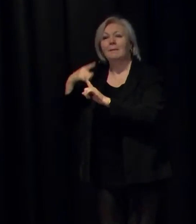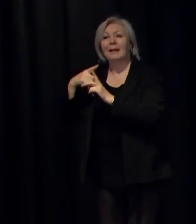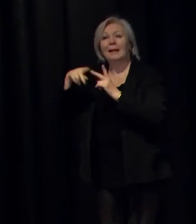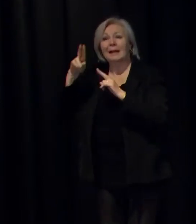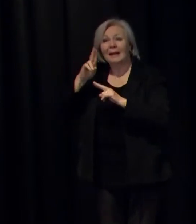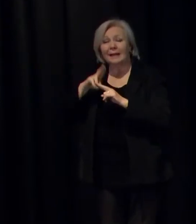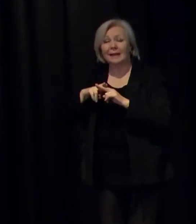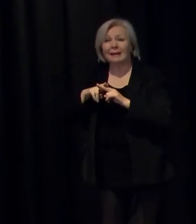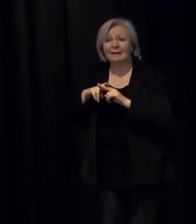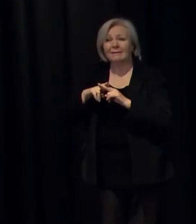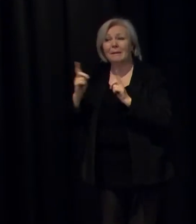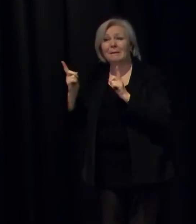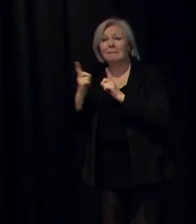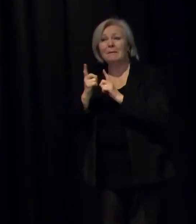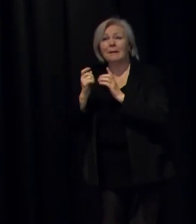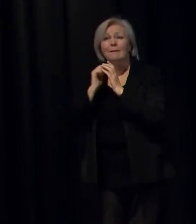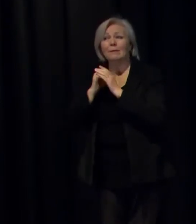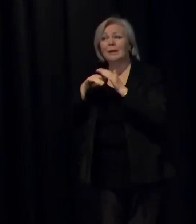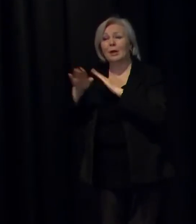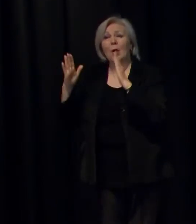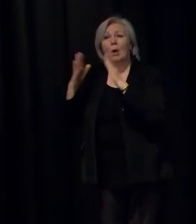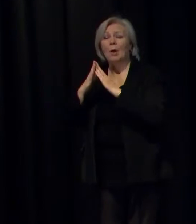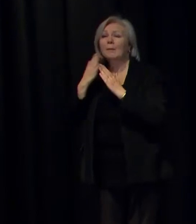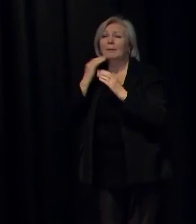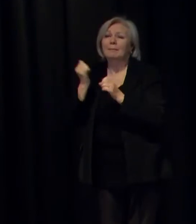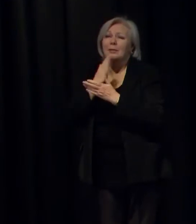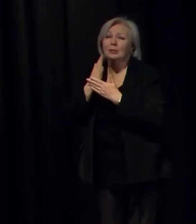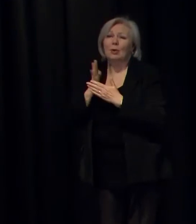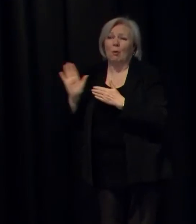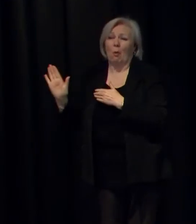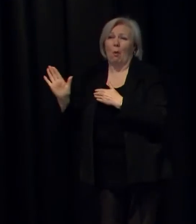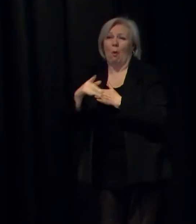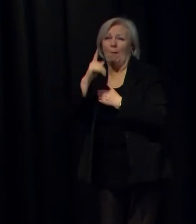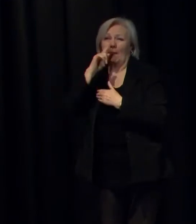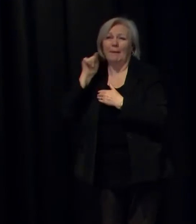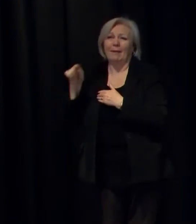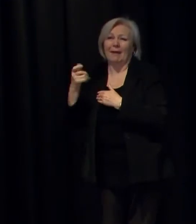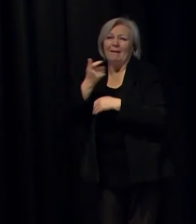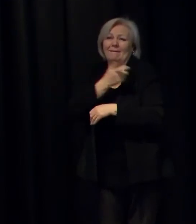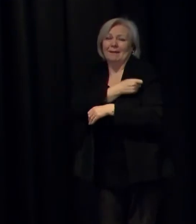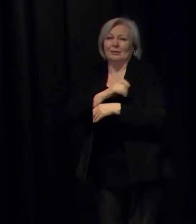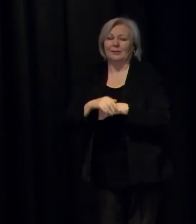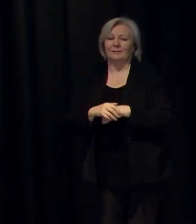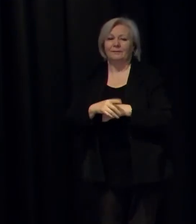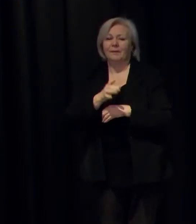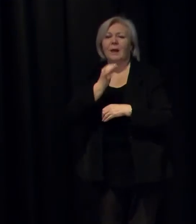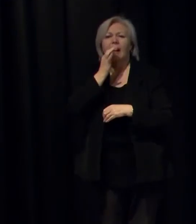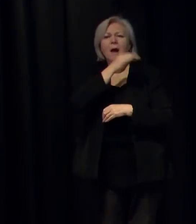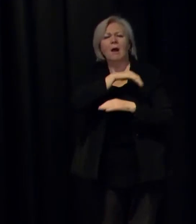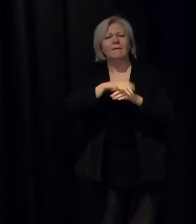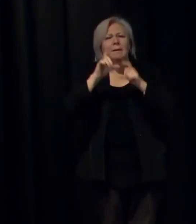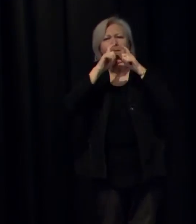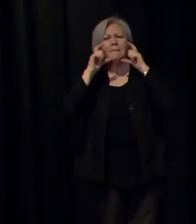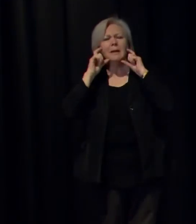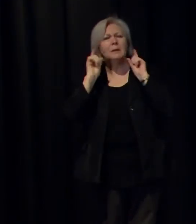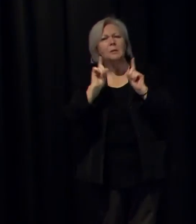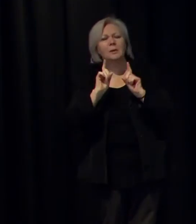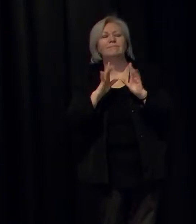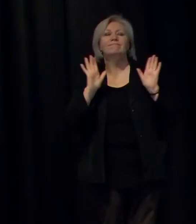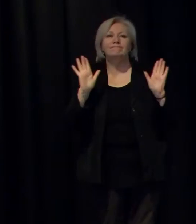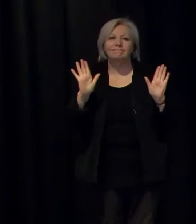they're meeting up inside. What's the rationale for keeping masks outside? Look, we will drop